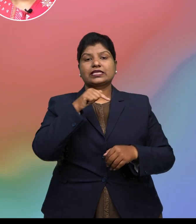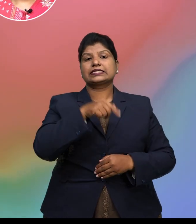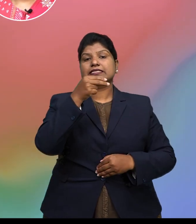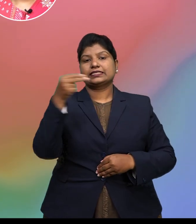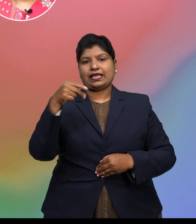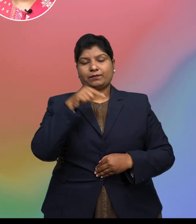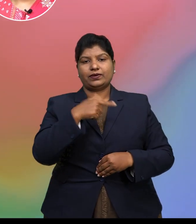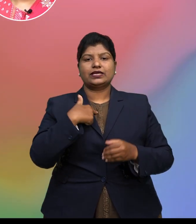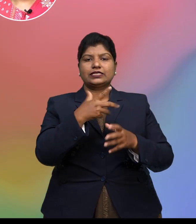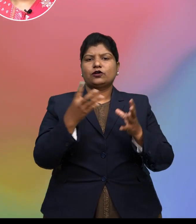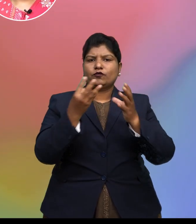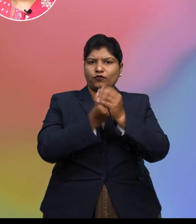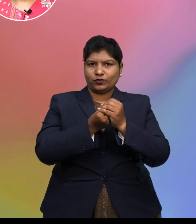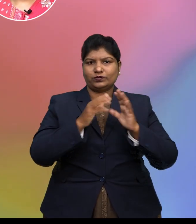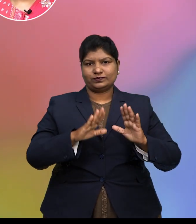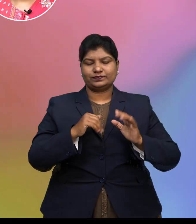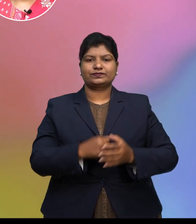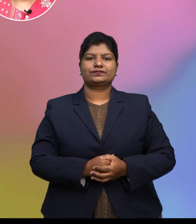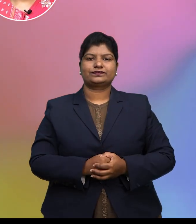is the fusion of